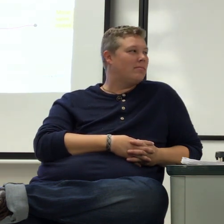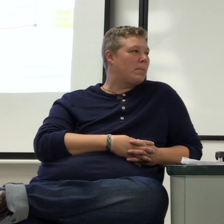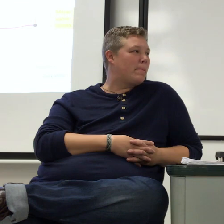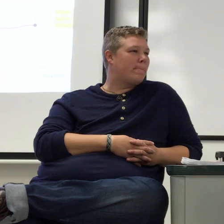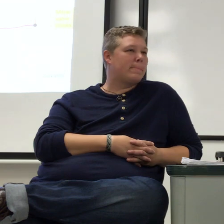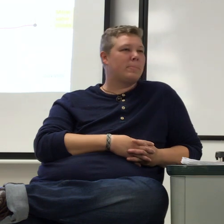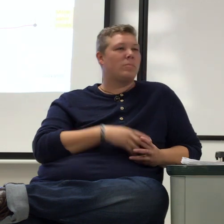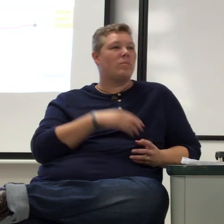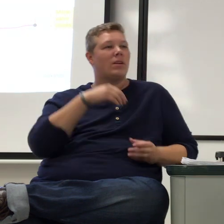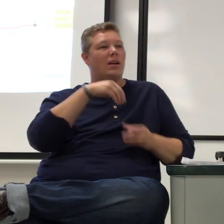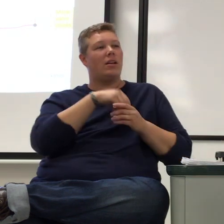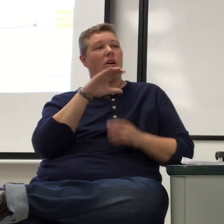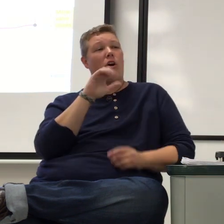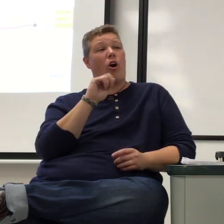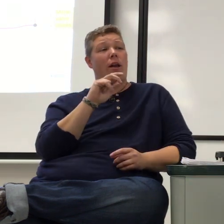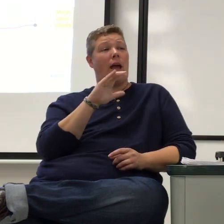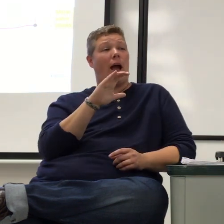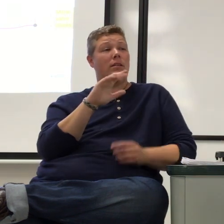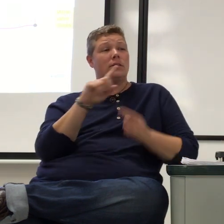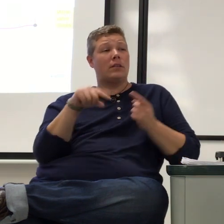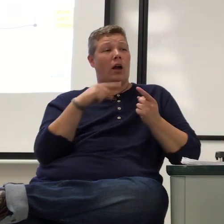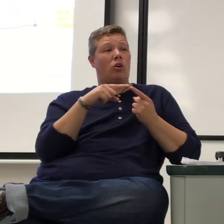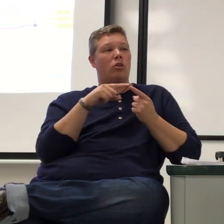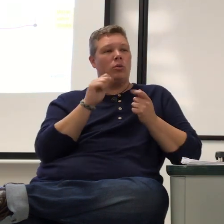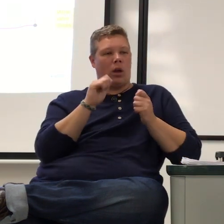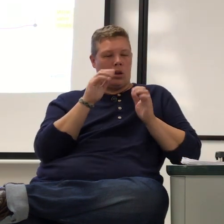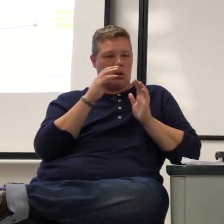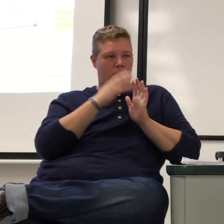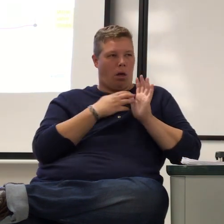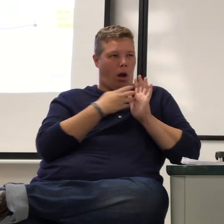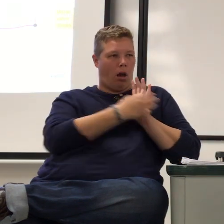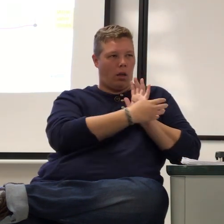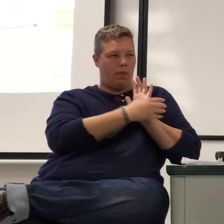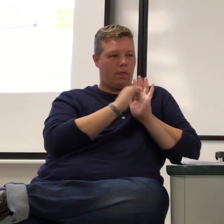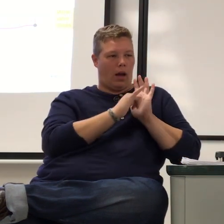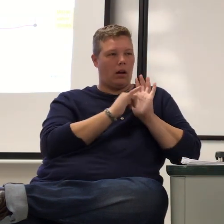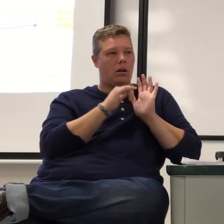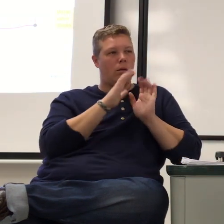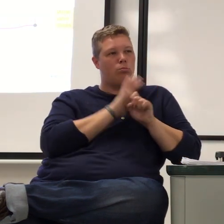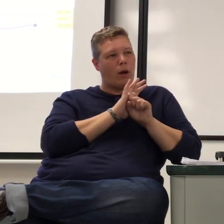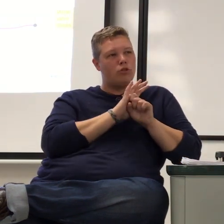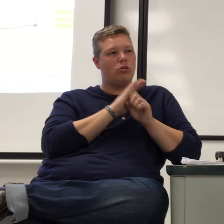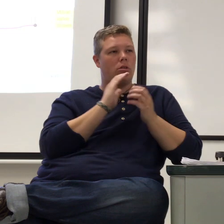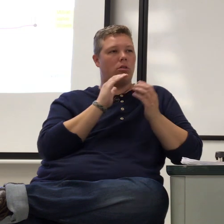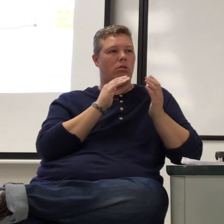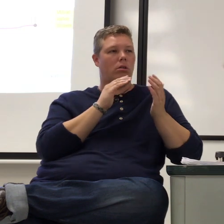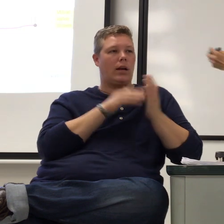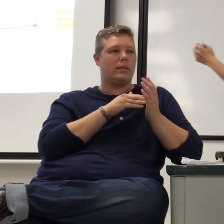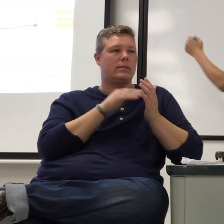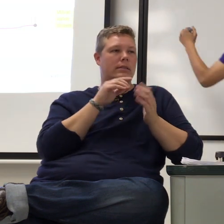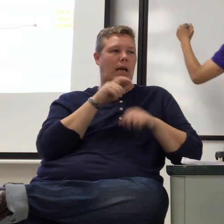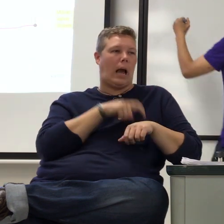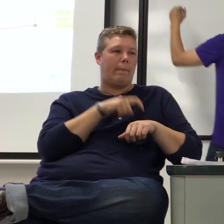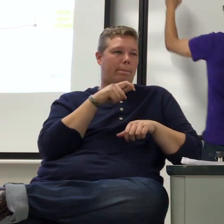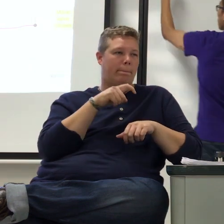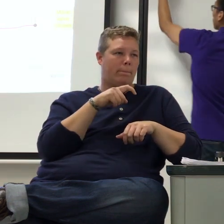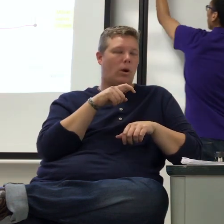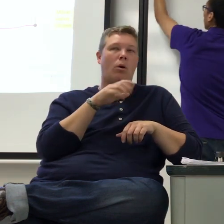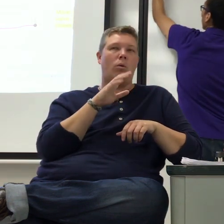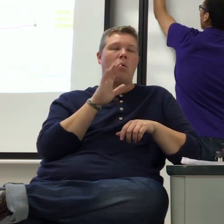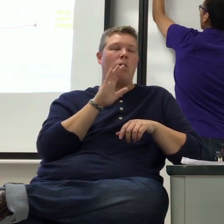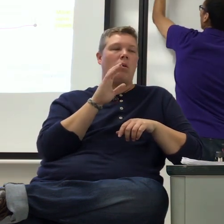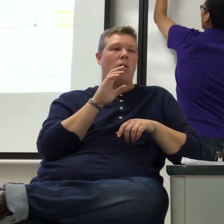In the cardiac cycle, you can plot the volume against the pressure, not against time. That's what they do here. Pressure volume